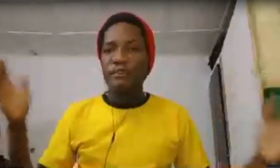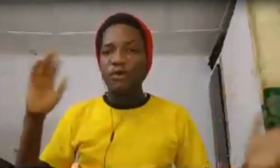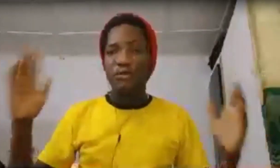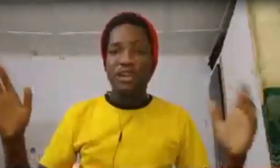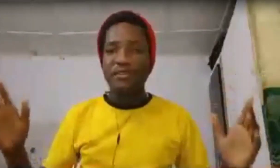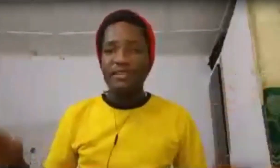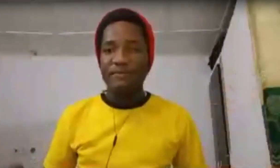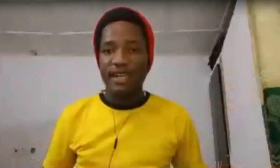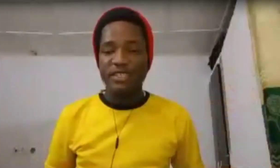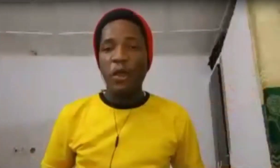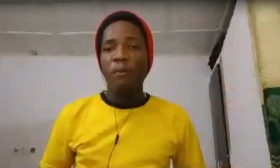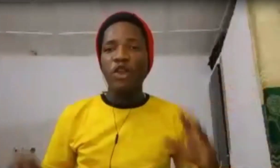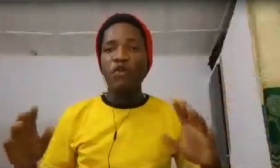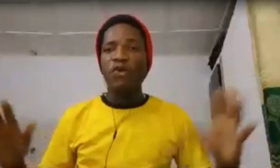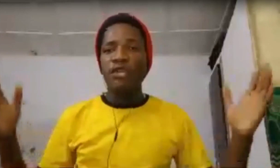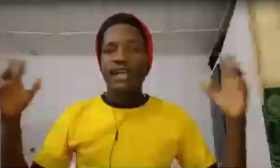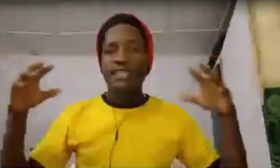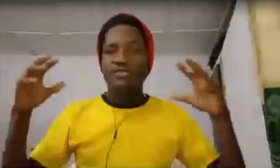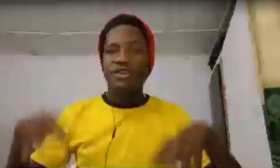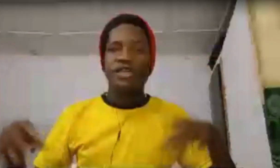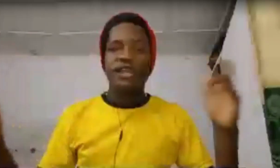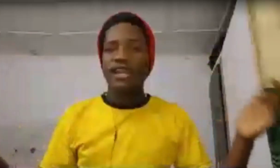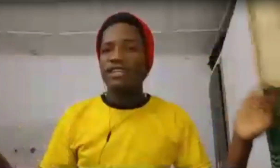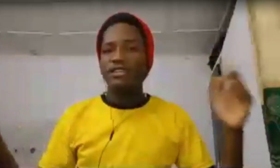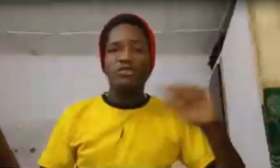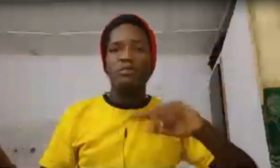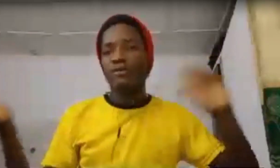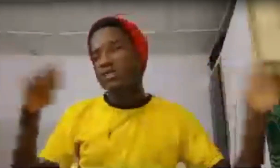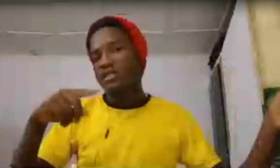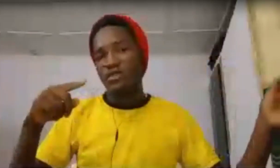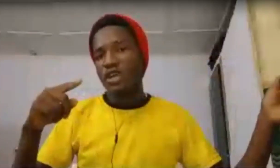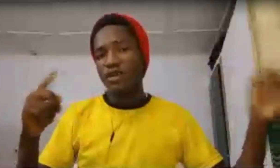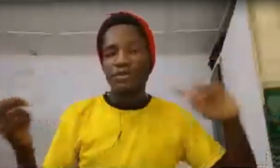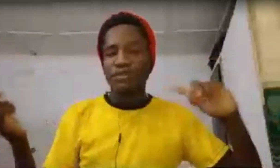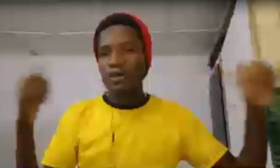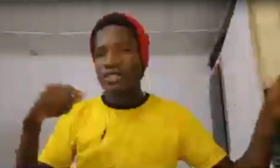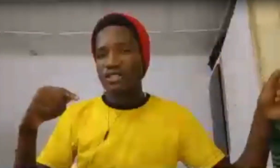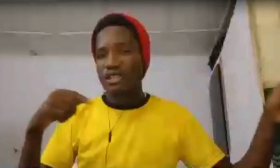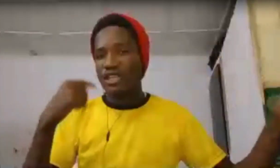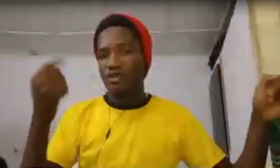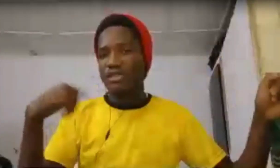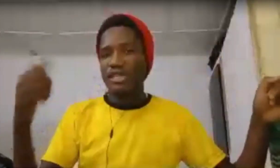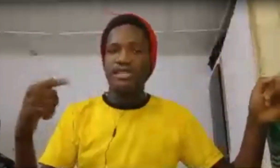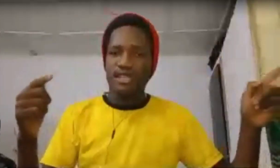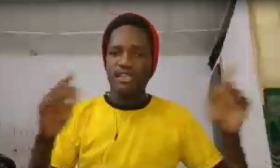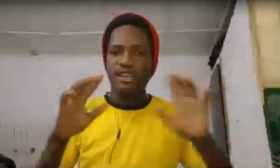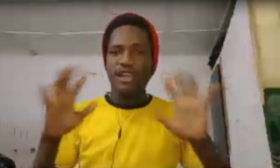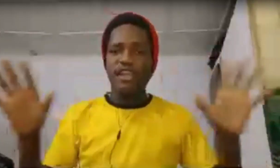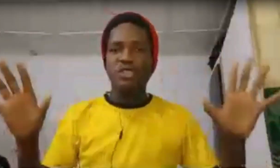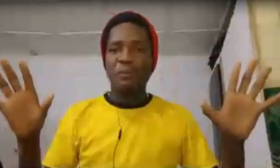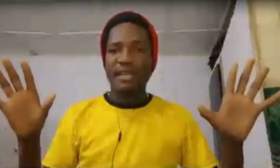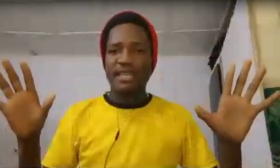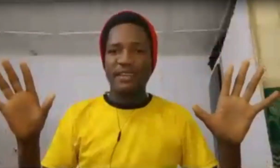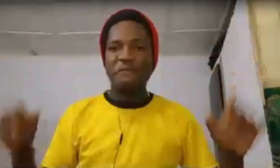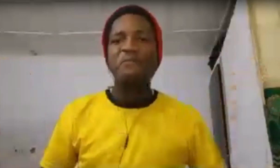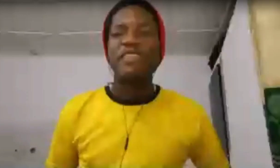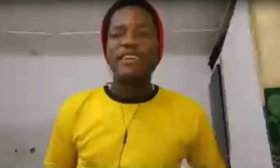going really, really fast. But don't worry, the class is recorded and the class it will be posted, so you can always rewatch it in case you missed anything. Let's not panic.